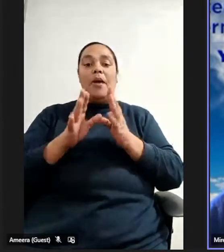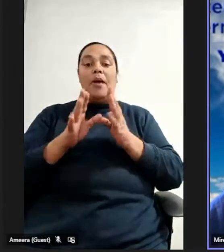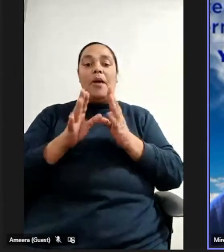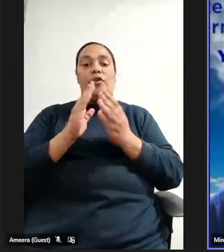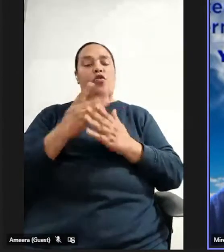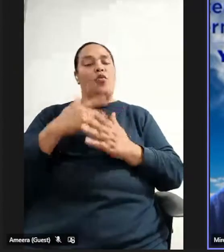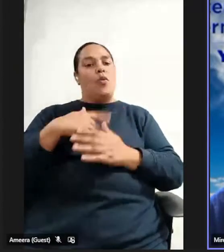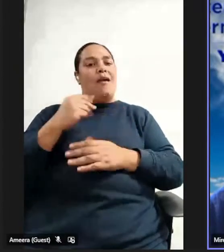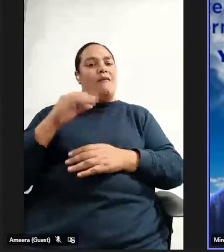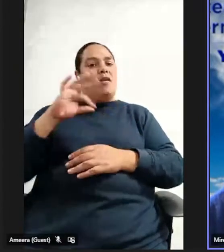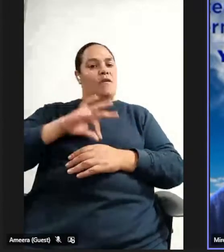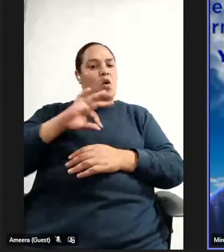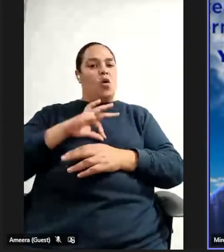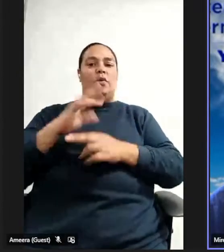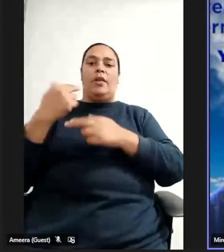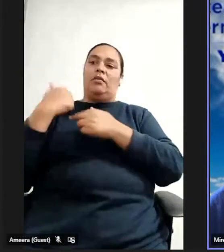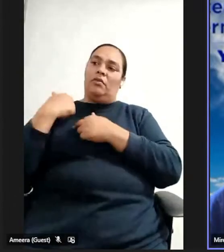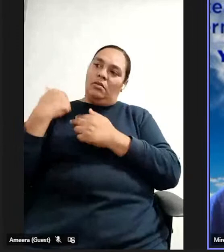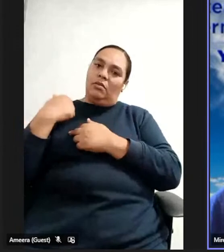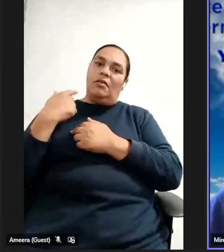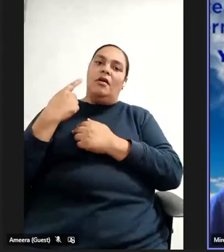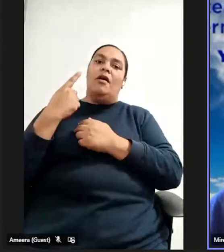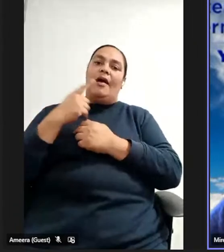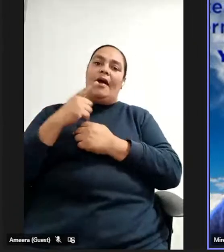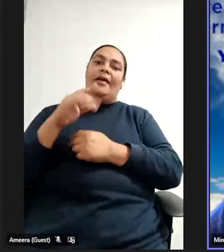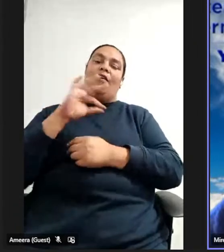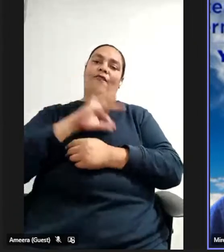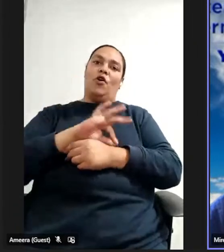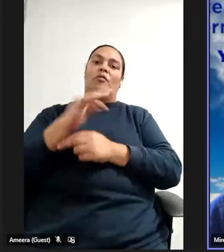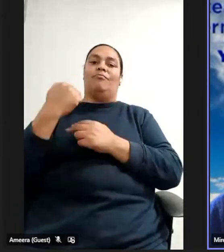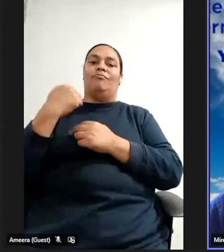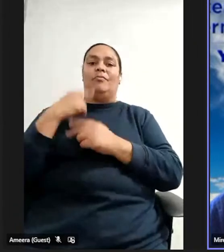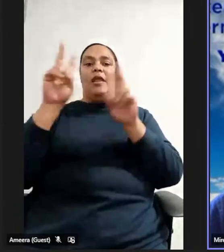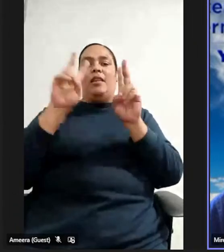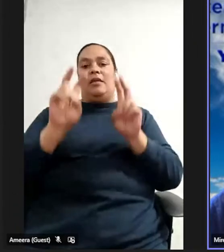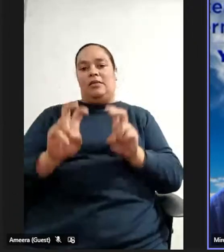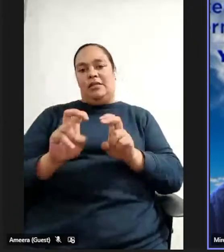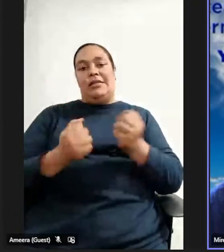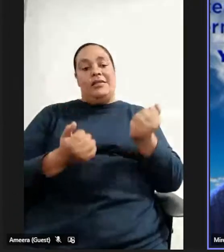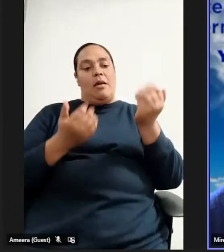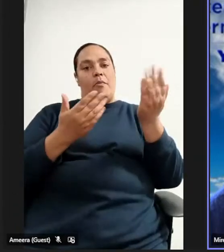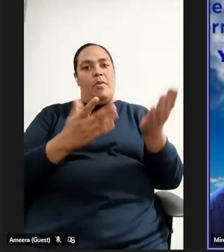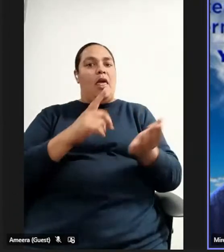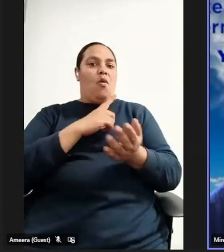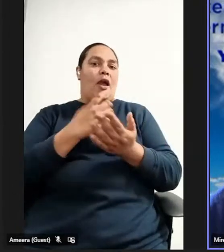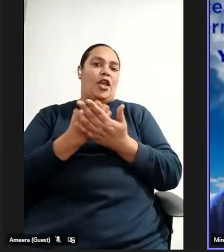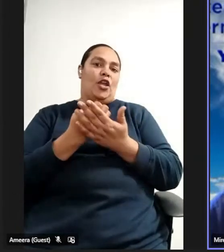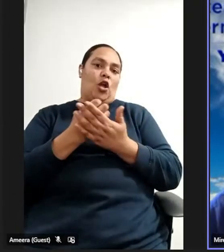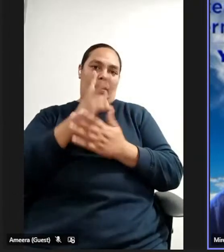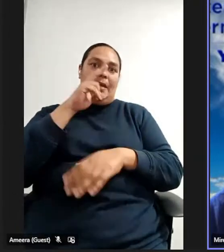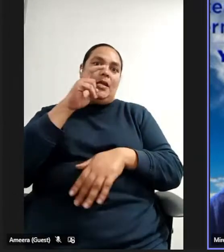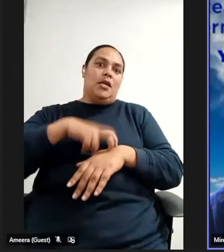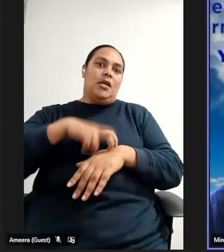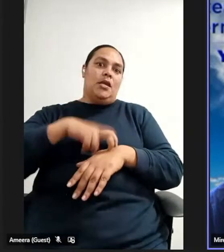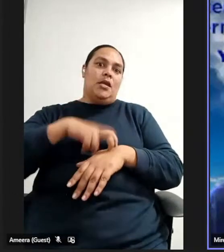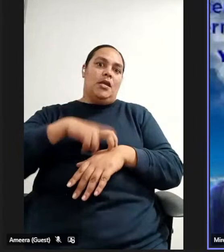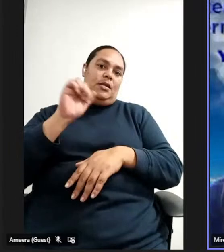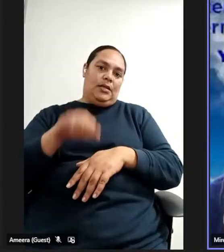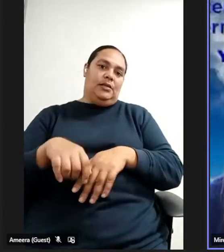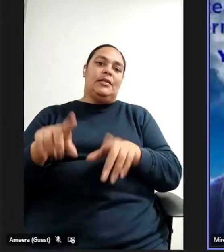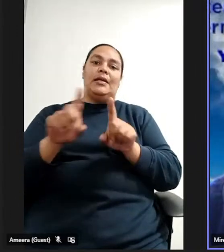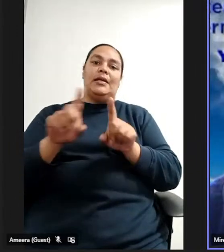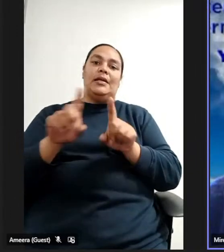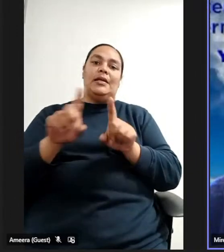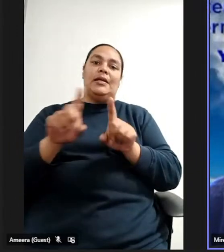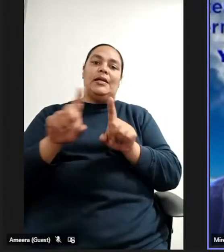reliable, and affordable and reliable electricity supply because our economy needs it. And electricity really